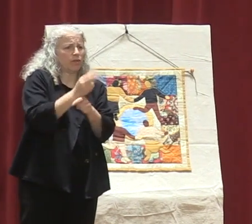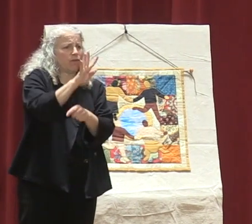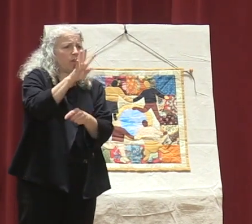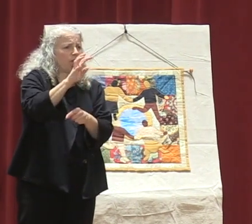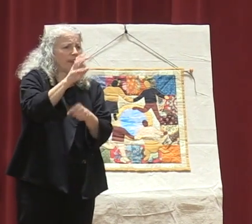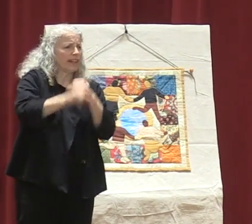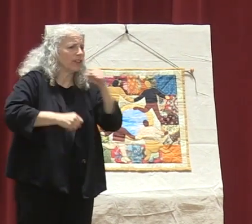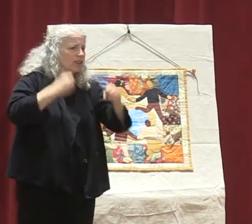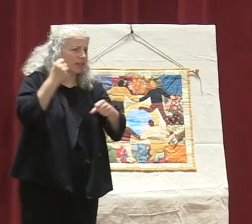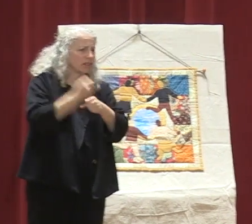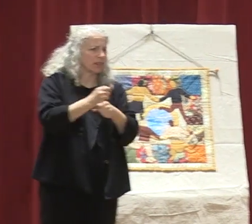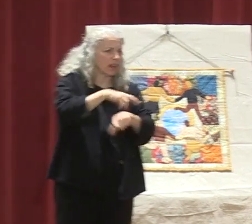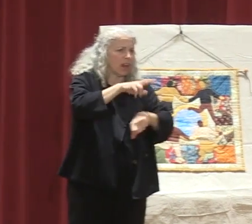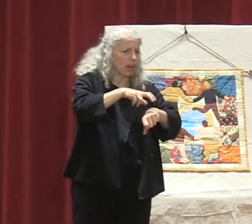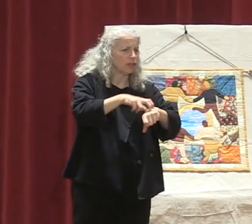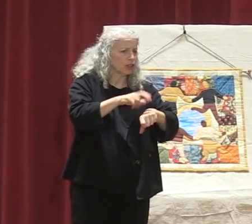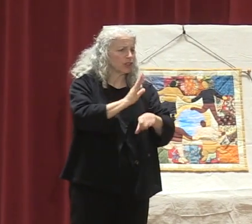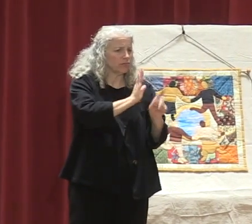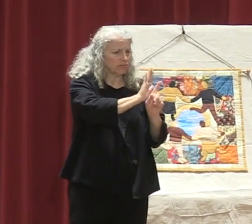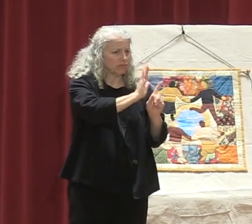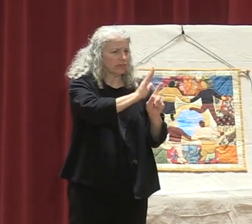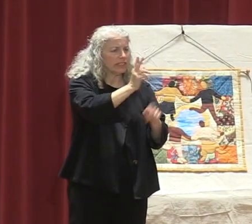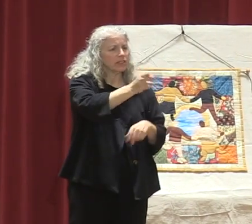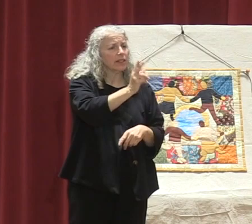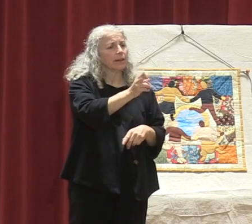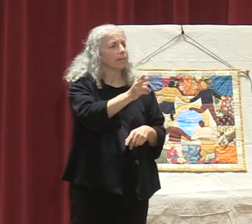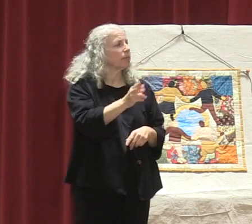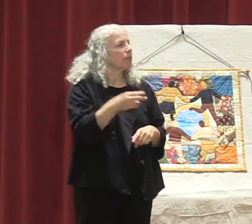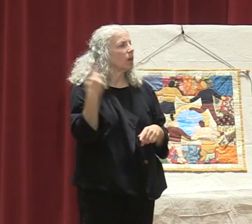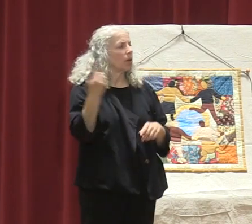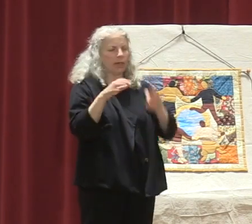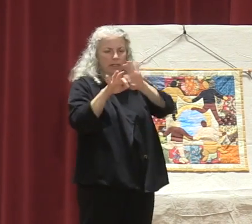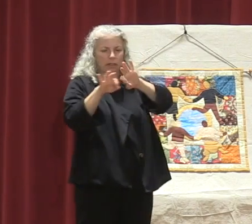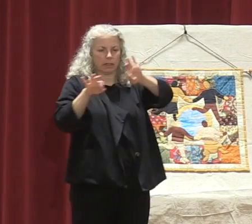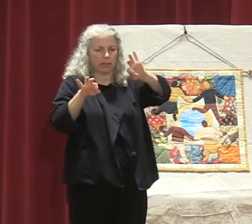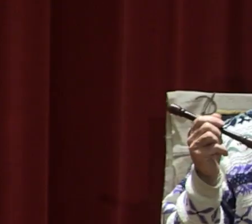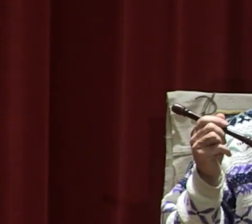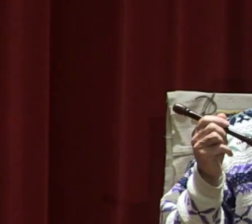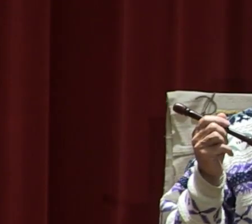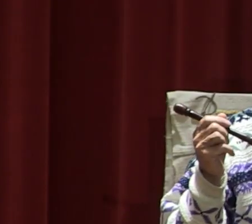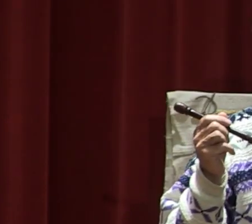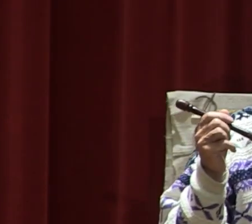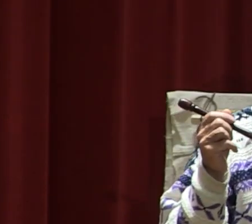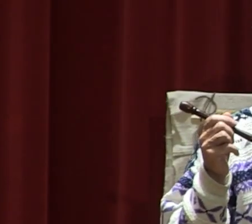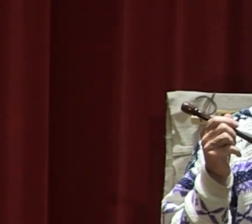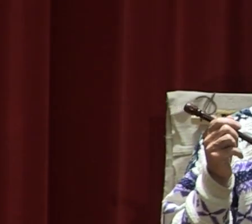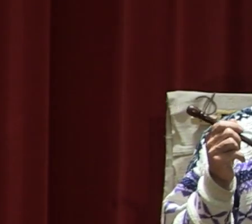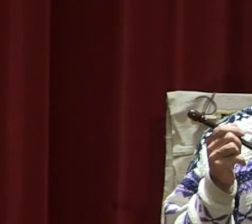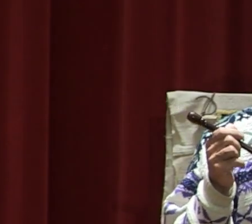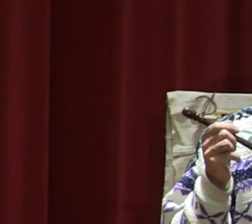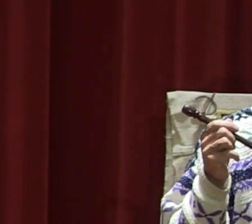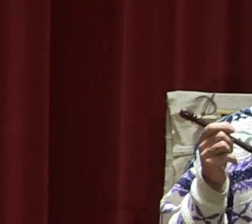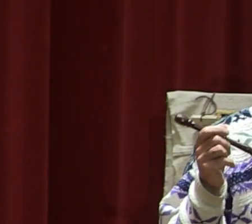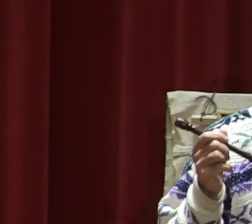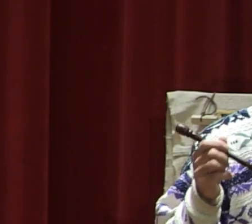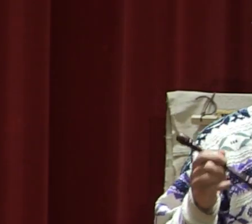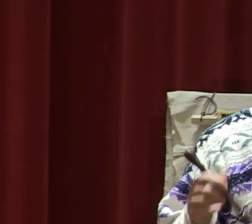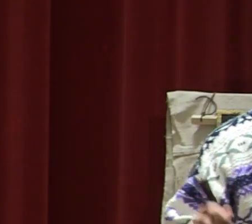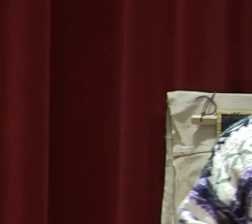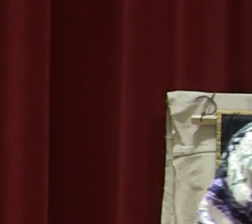Irish history. It is played with a carved piece of wood, which they call a